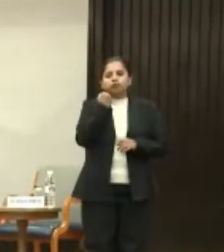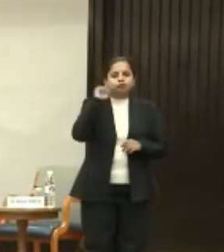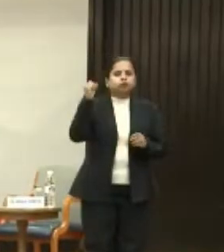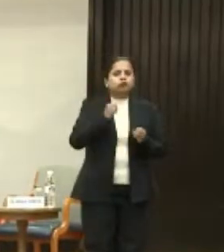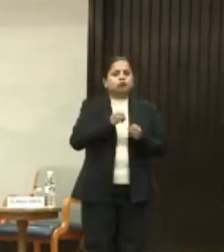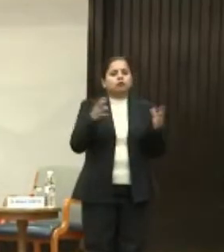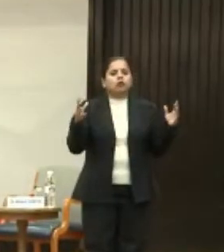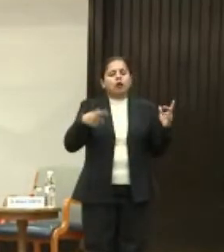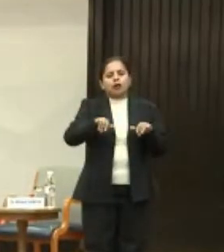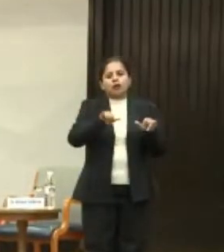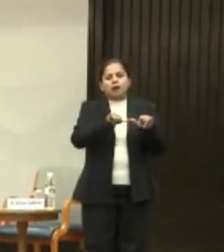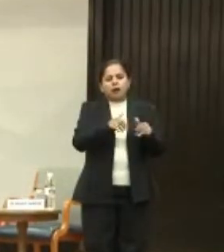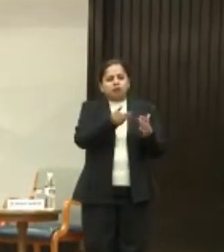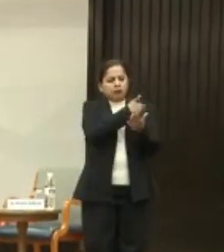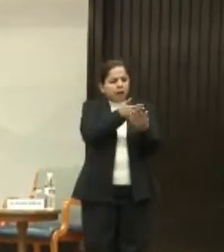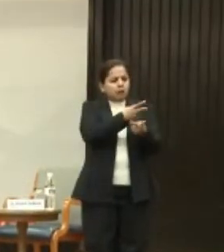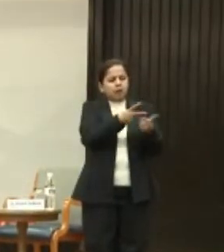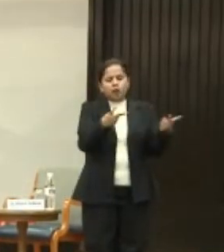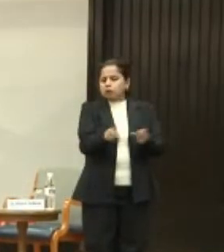freed up land markets.